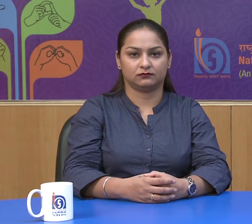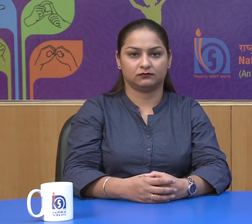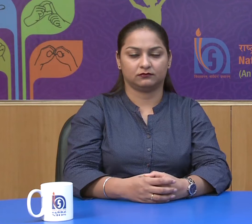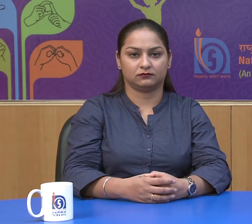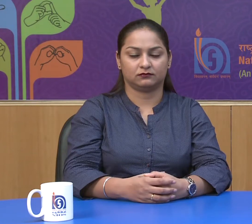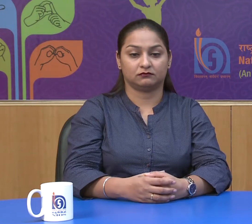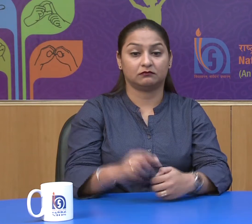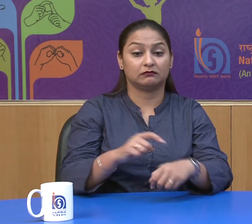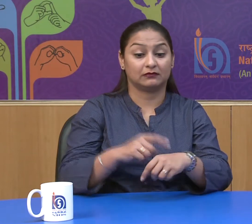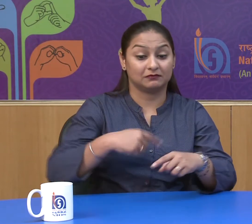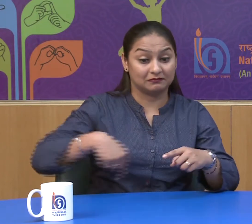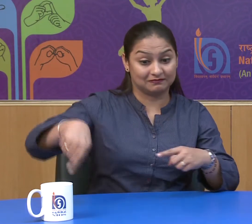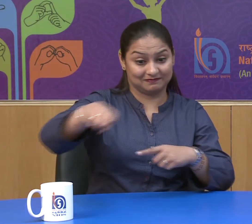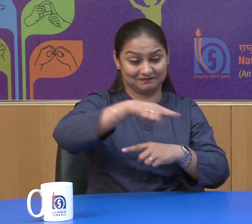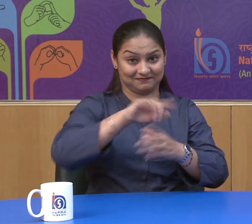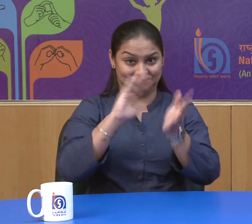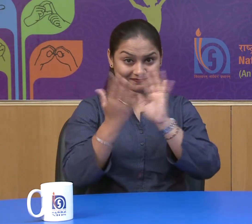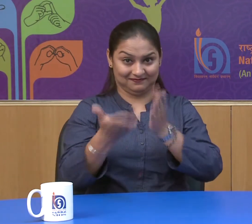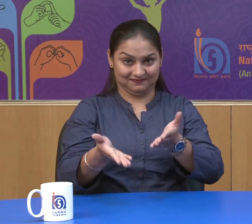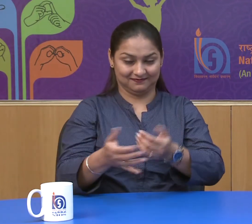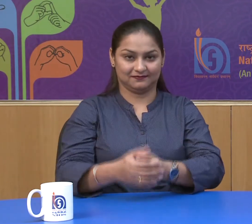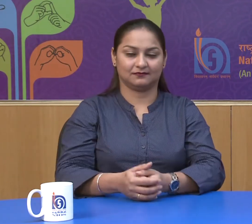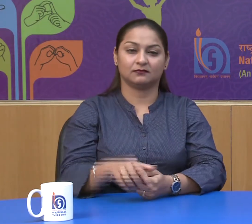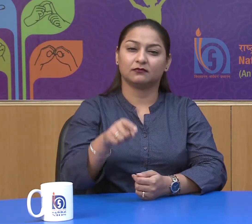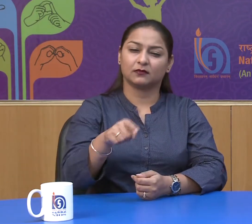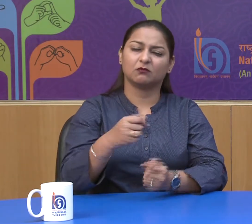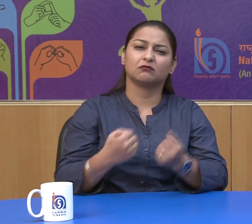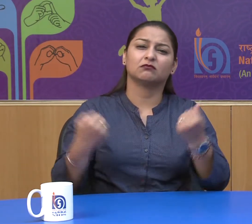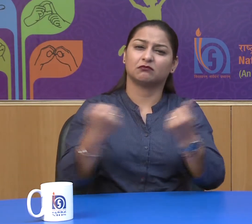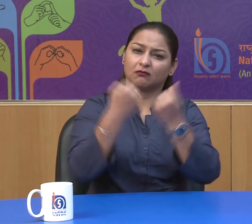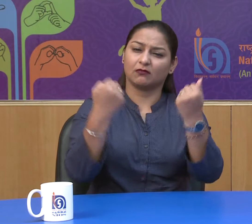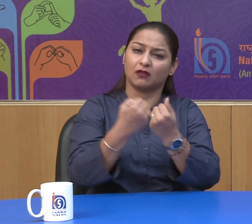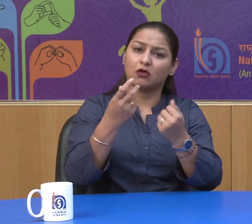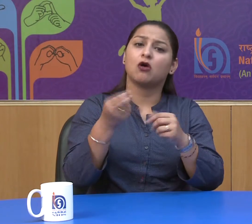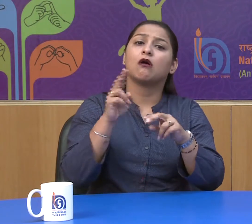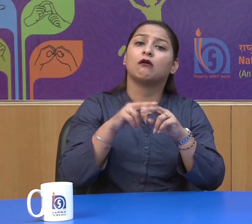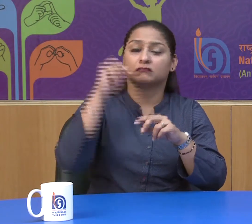Within the country, there were revolts of the Sikhs,